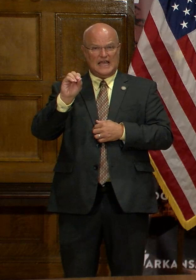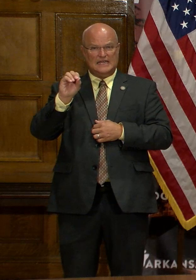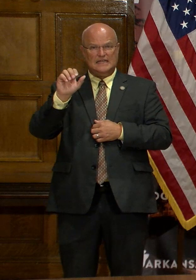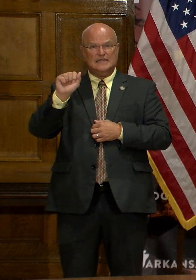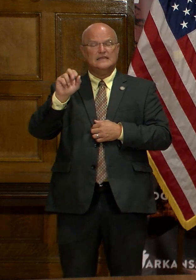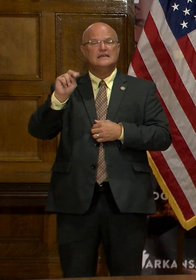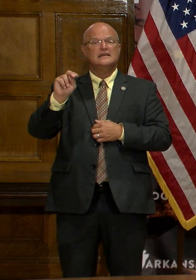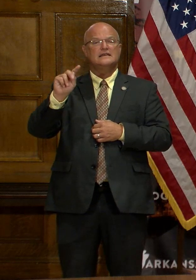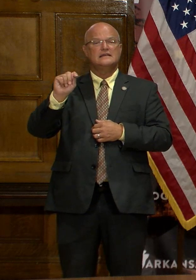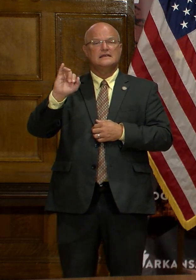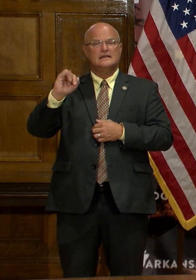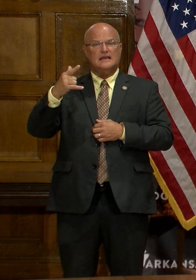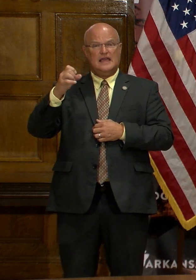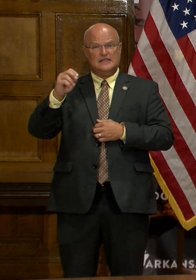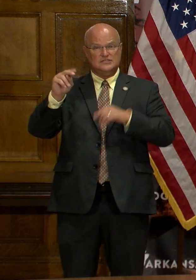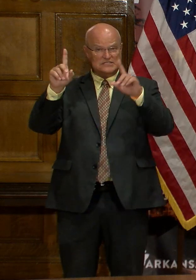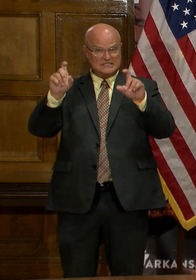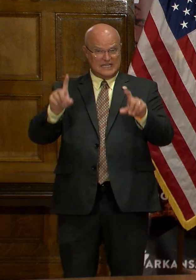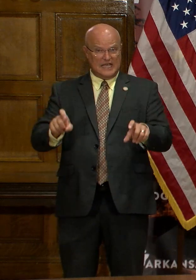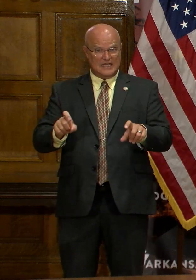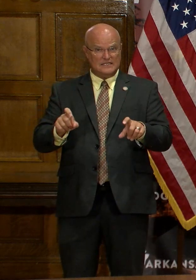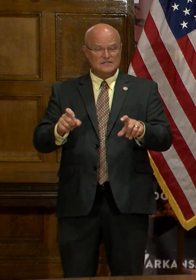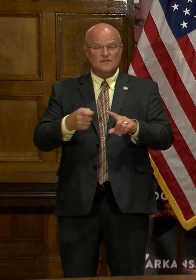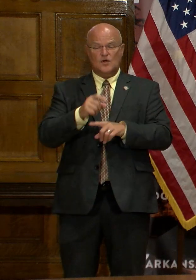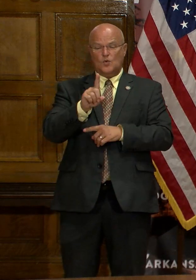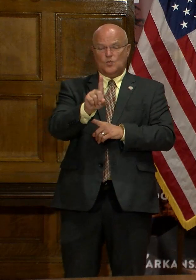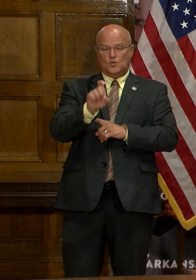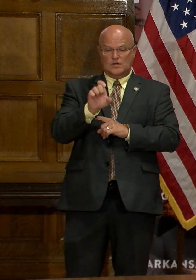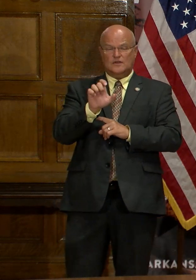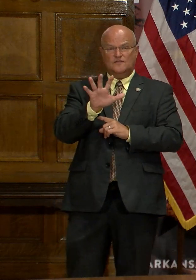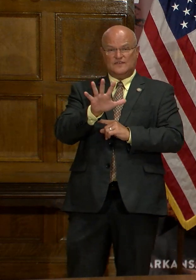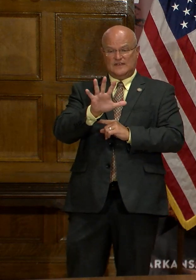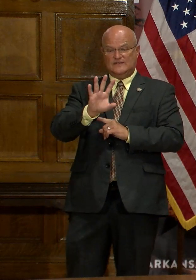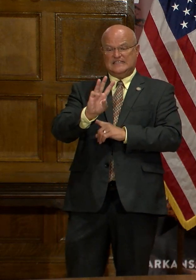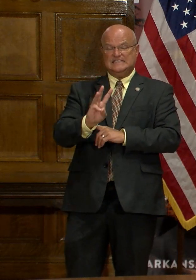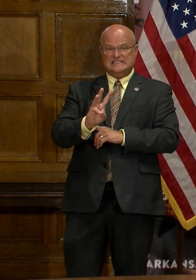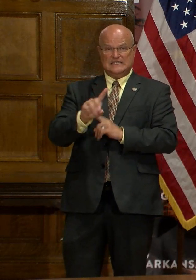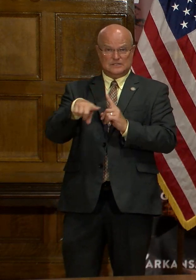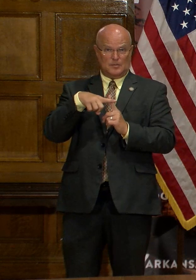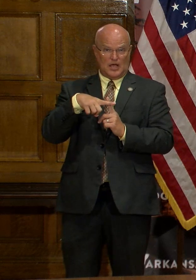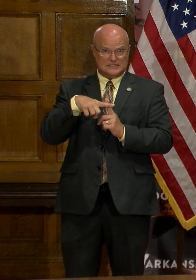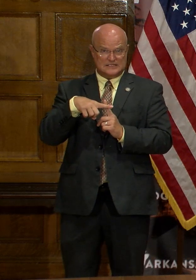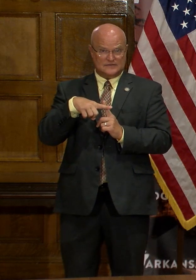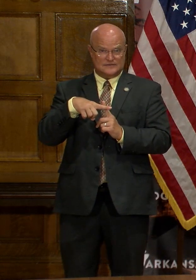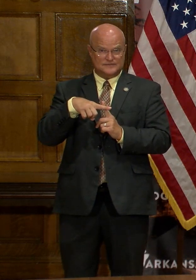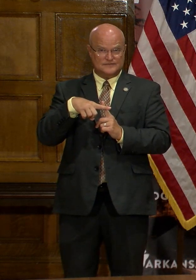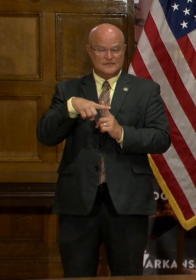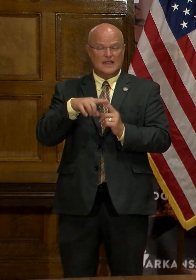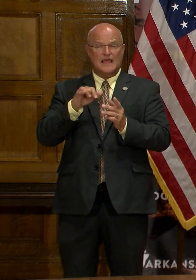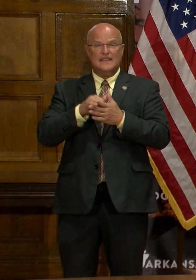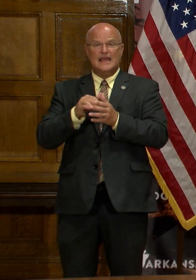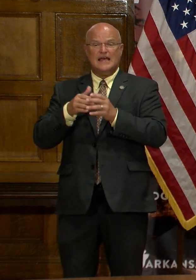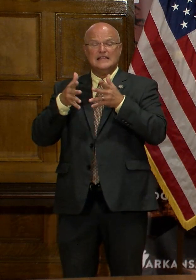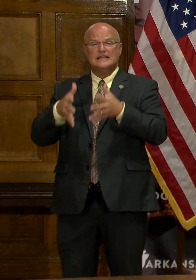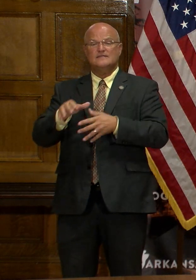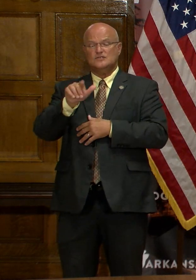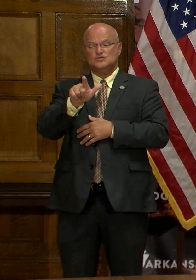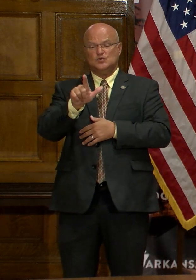antigen tests, in which 156 of those are positive. That leaves us